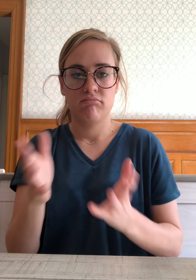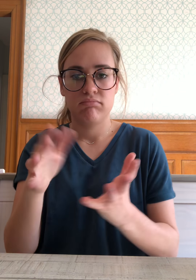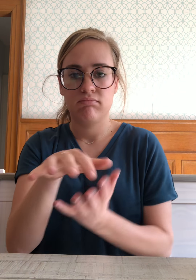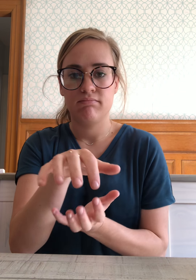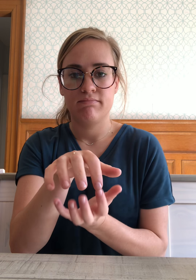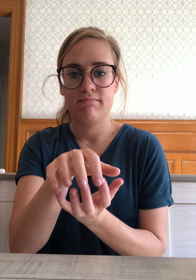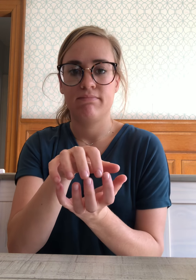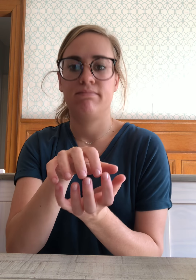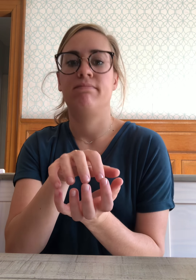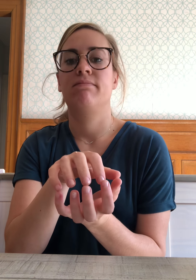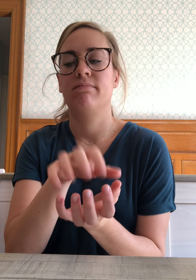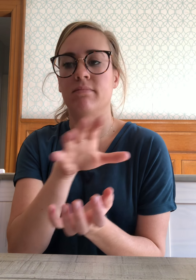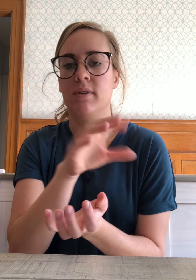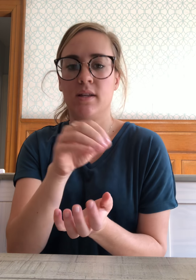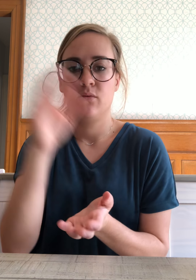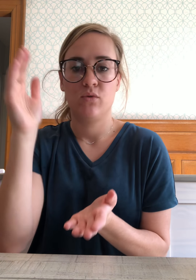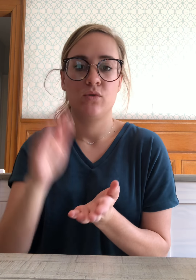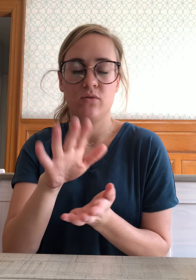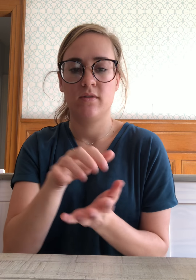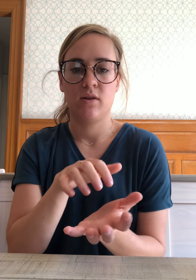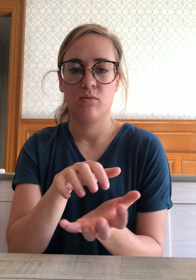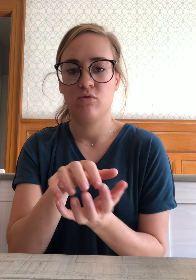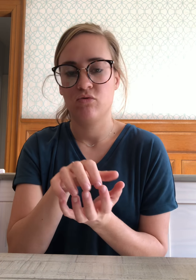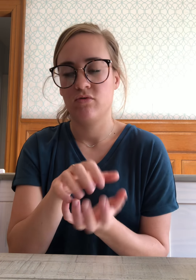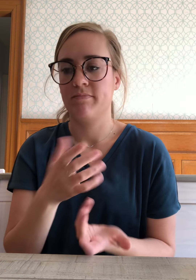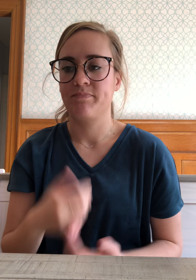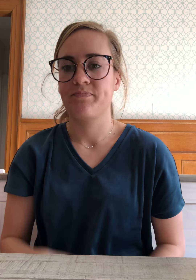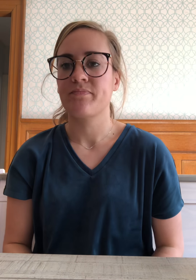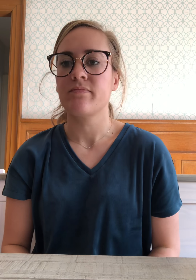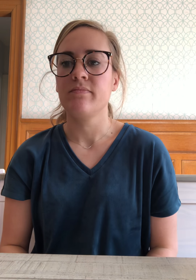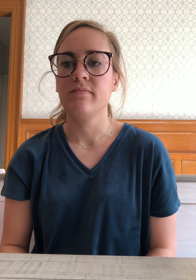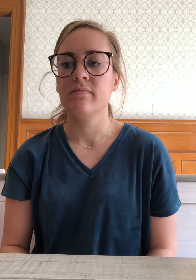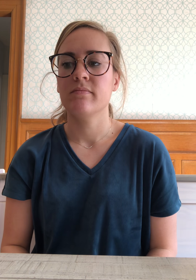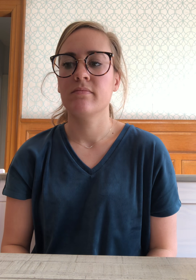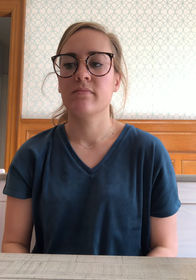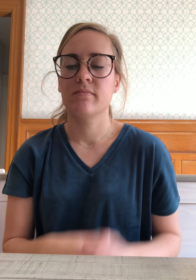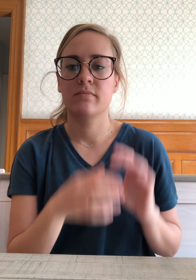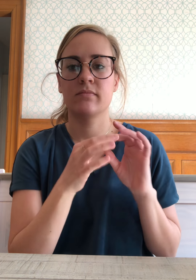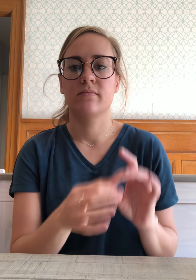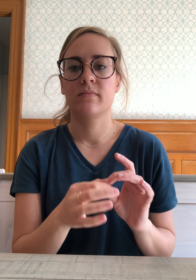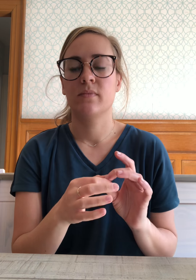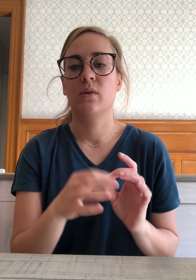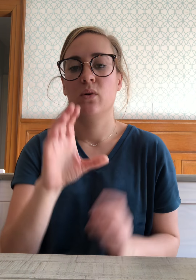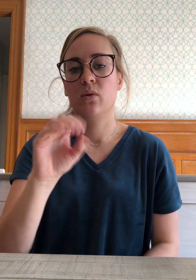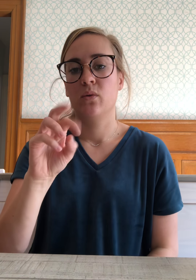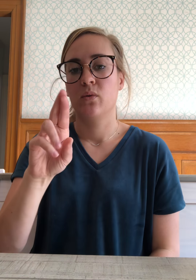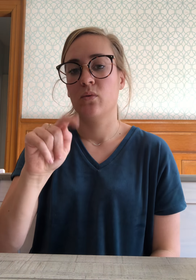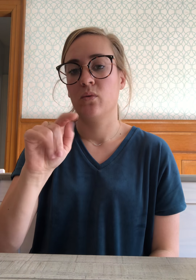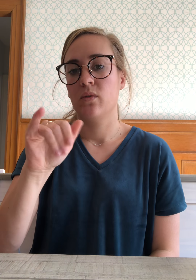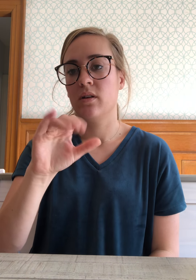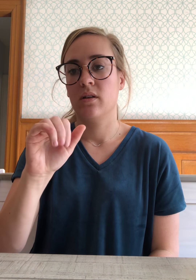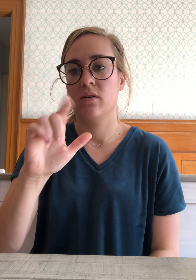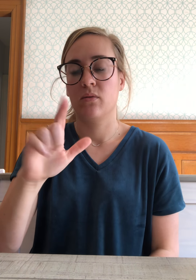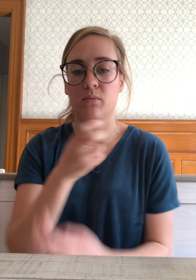the protrusion. With regard to cortical bone plates, the cortical bone plates are